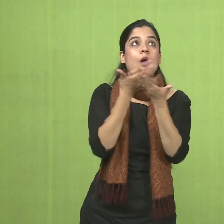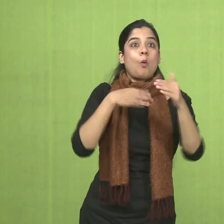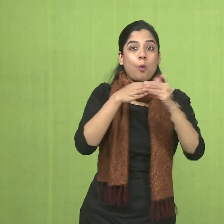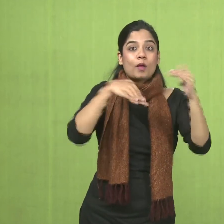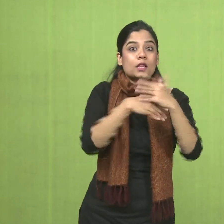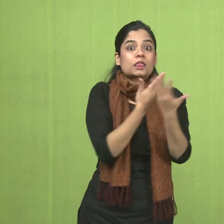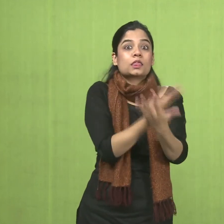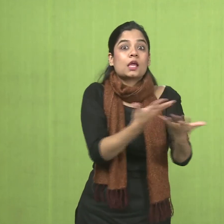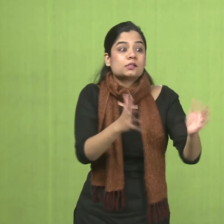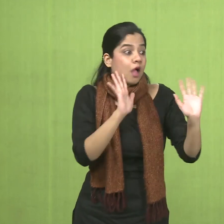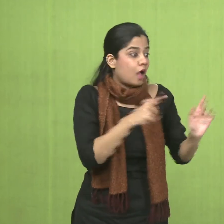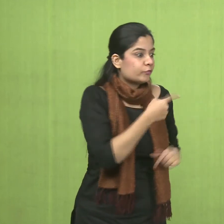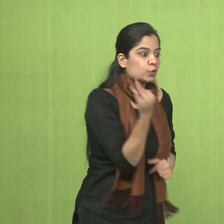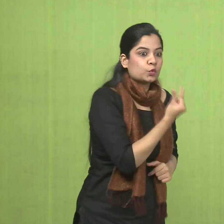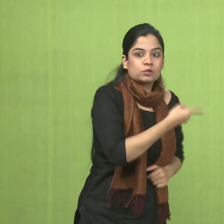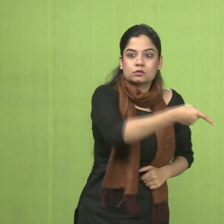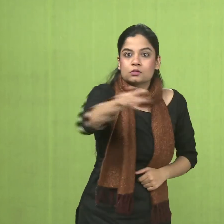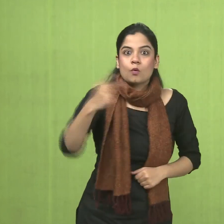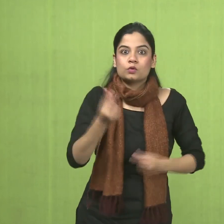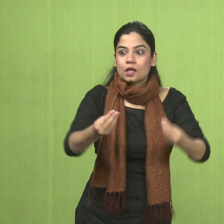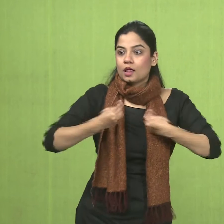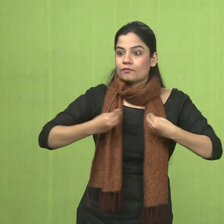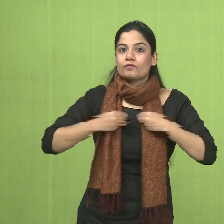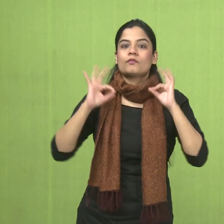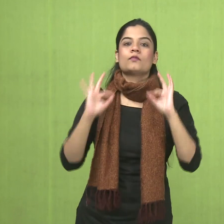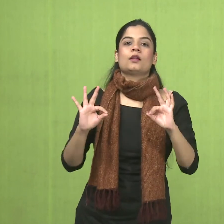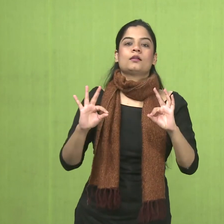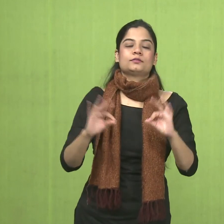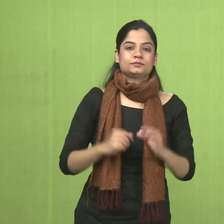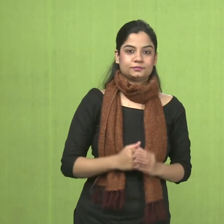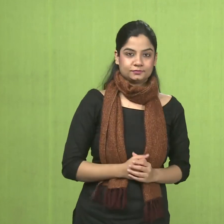which are absolutely necessary in the house are called the goods that we need.